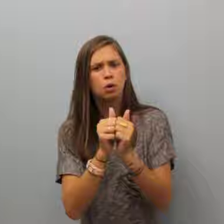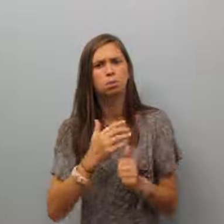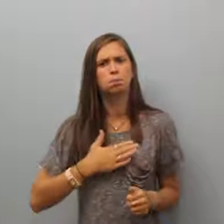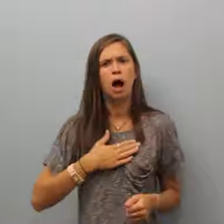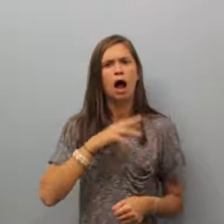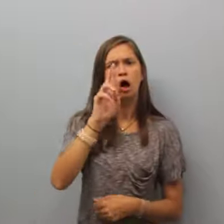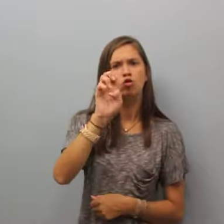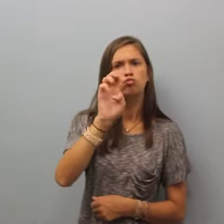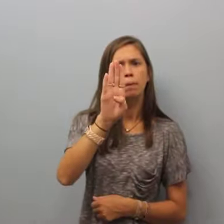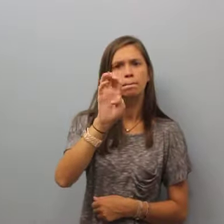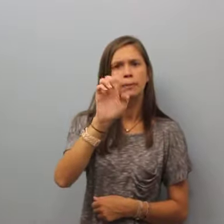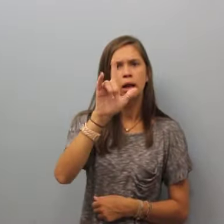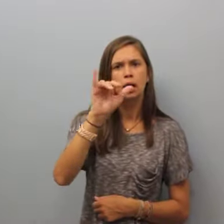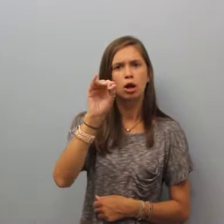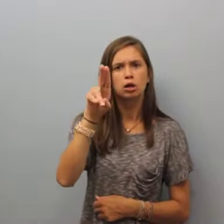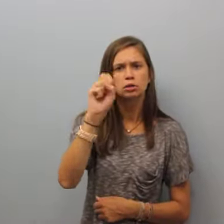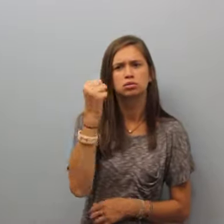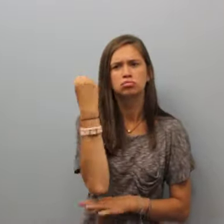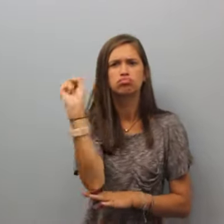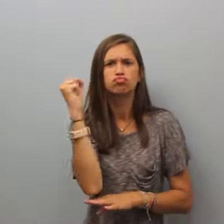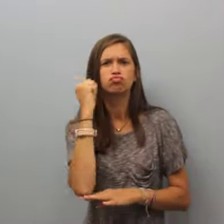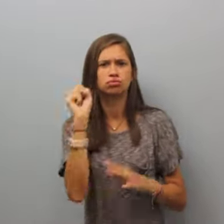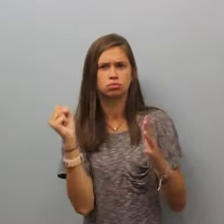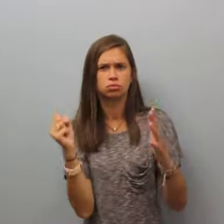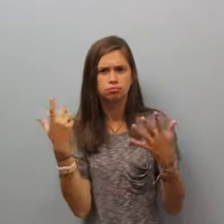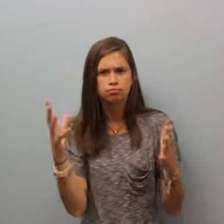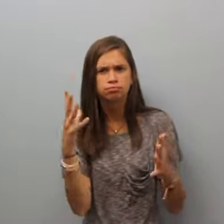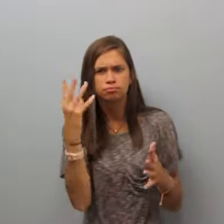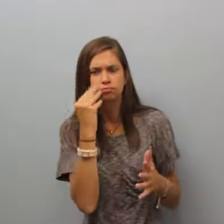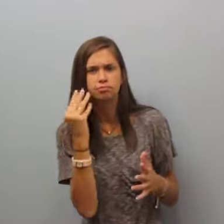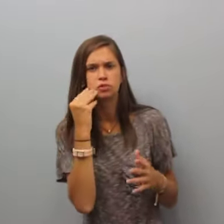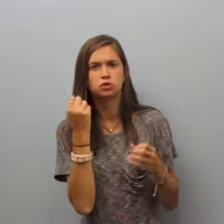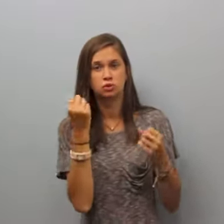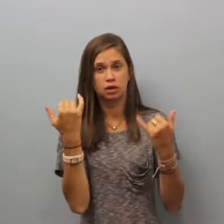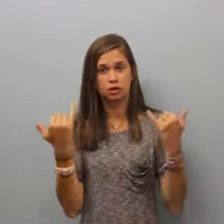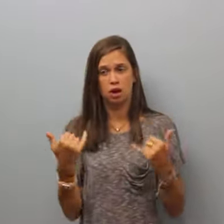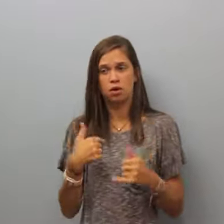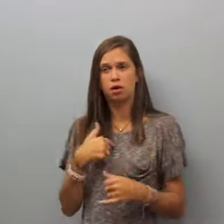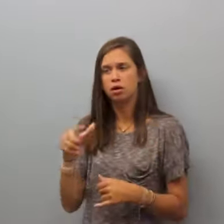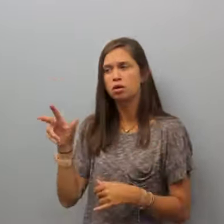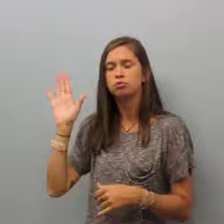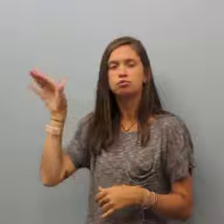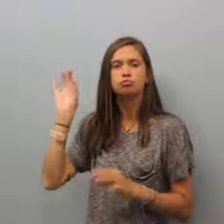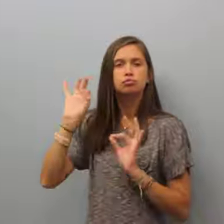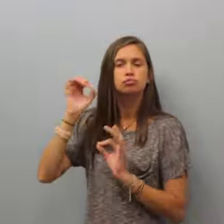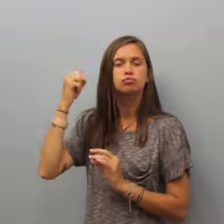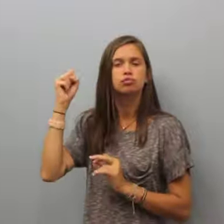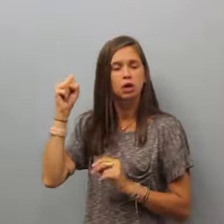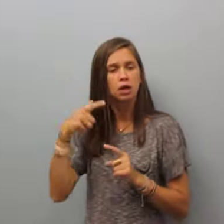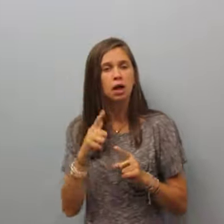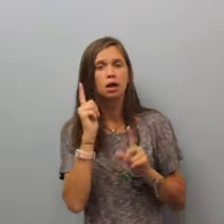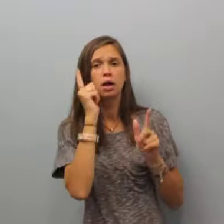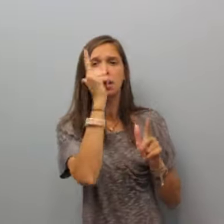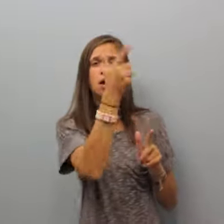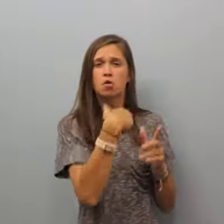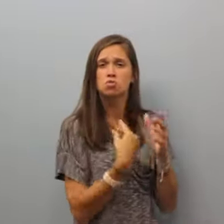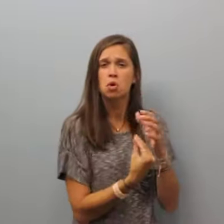I am just so confident. I have more ability to take risks and do new things. And you know, I have